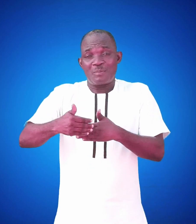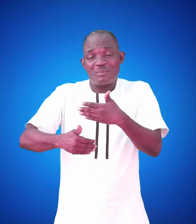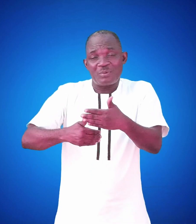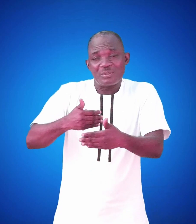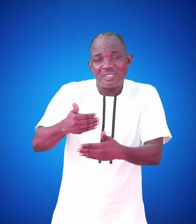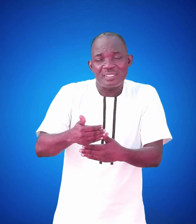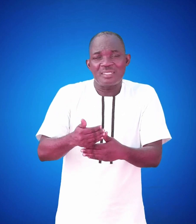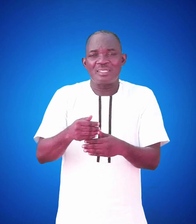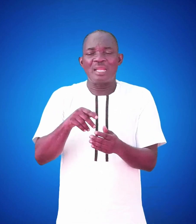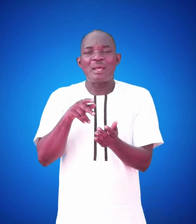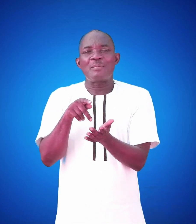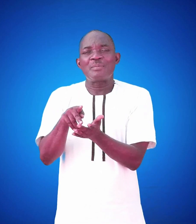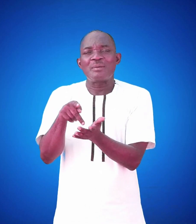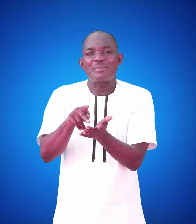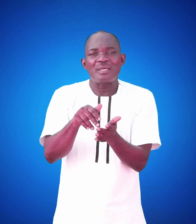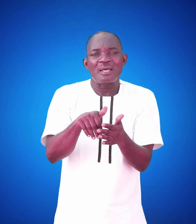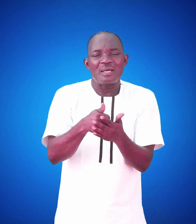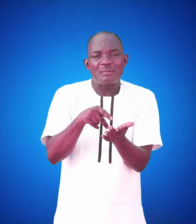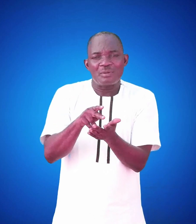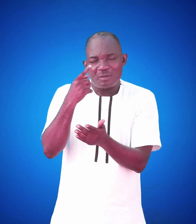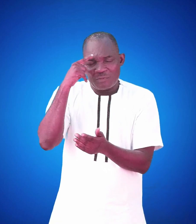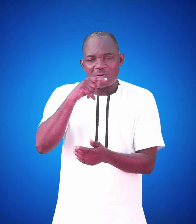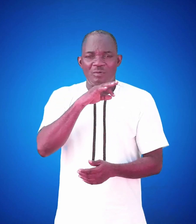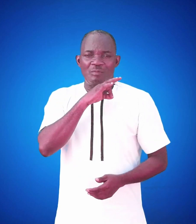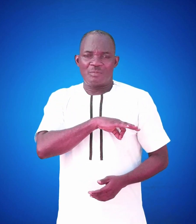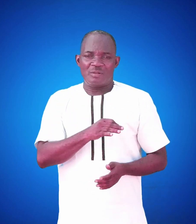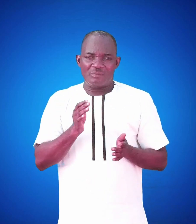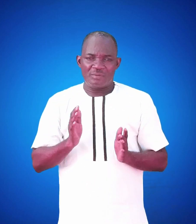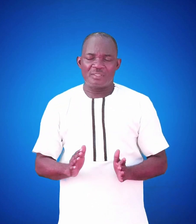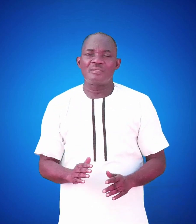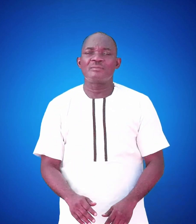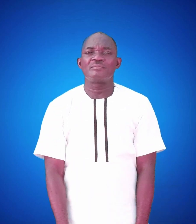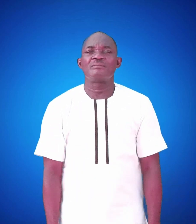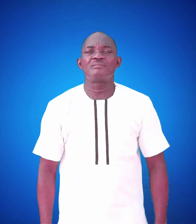Processing of payments for beneficiaries.